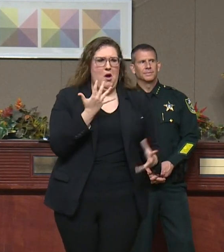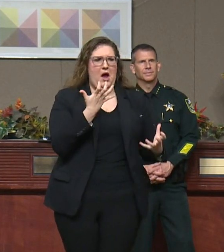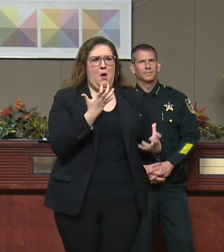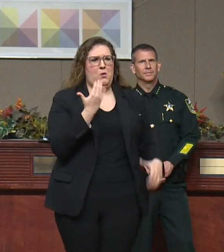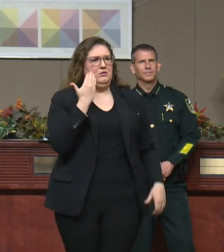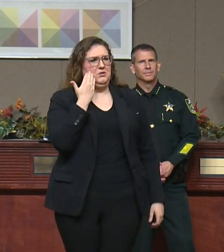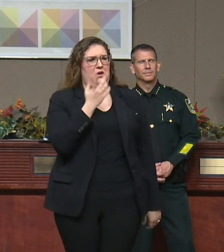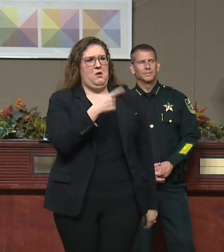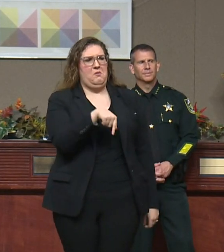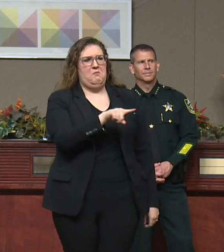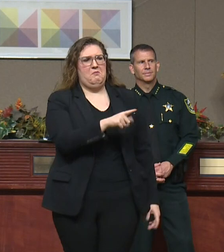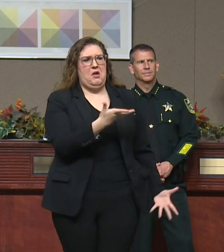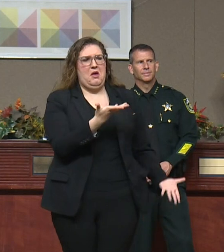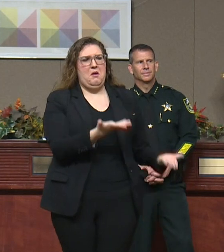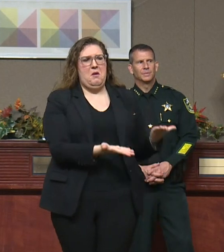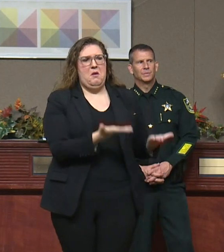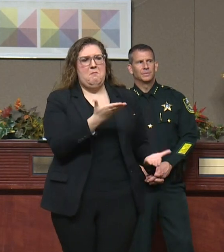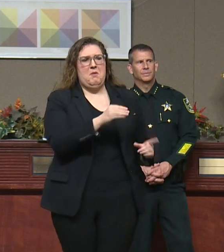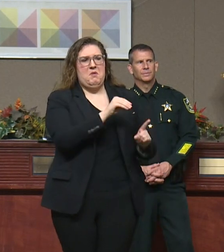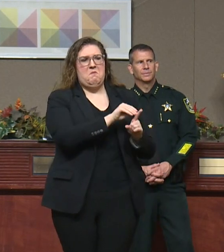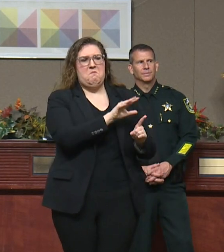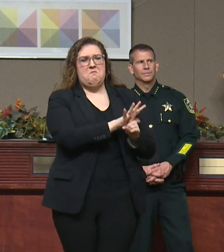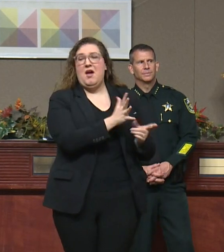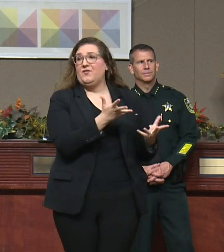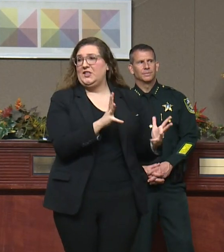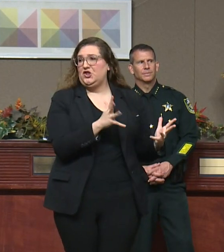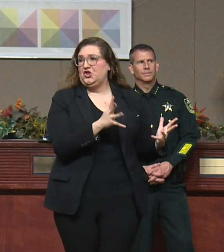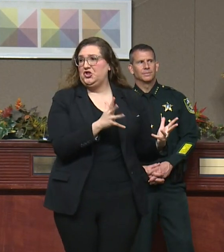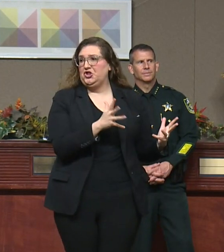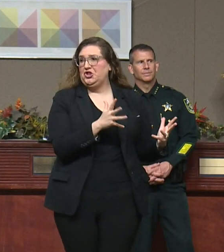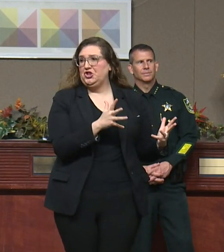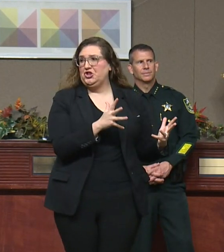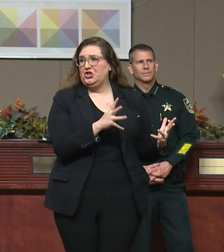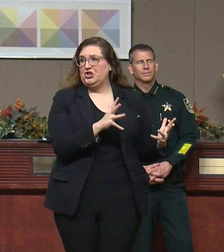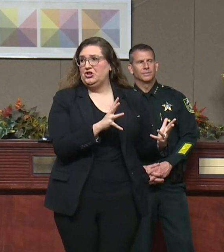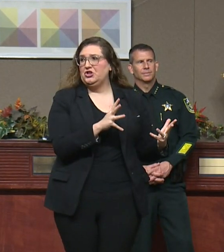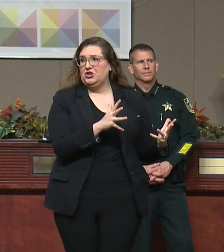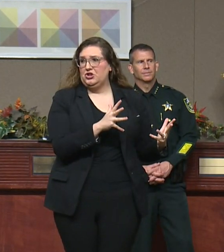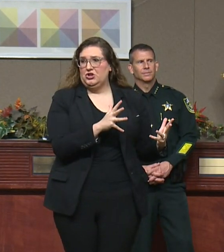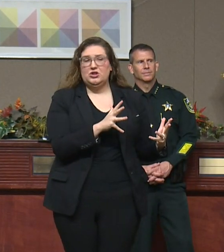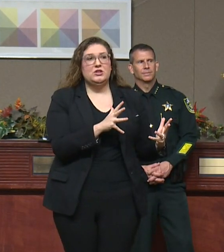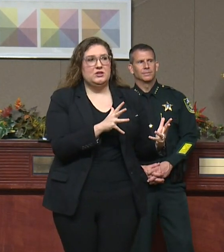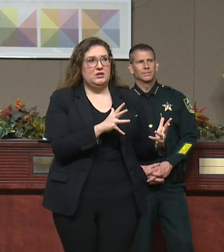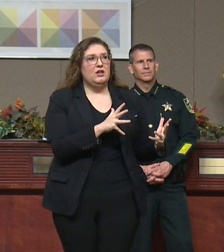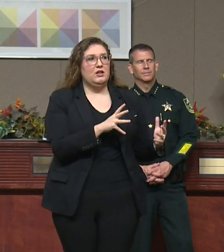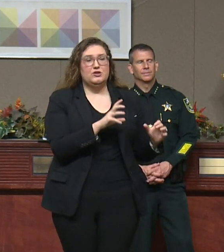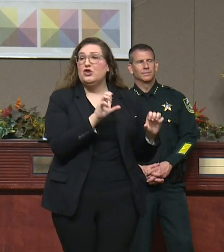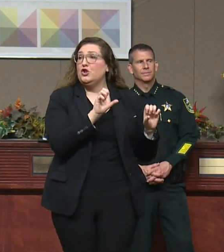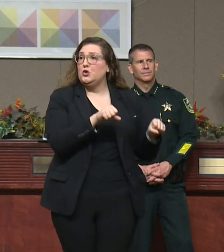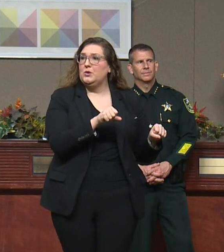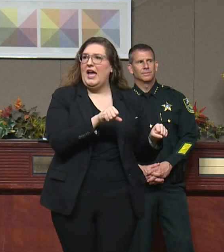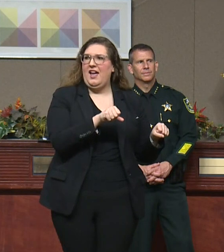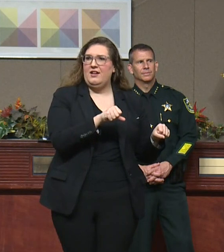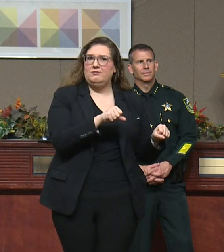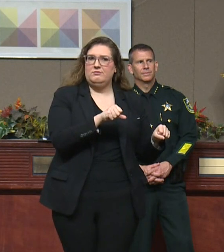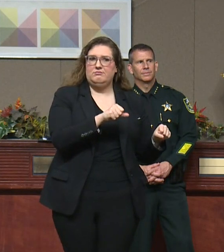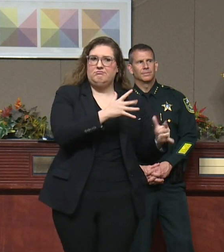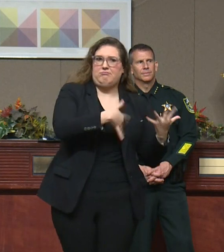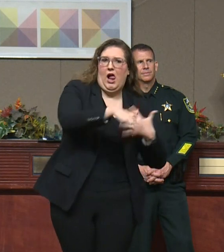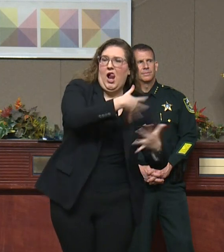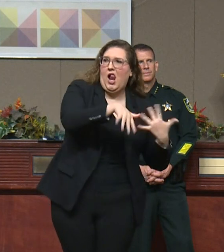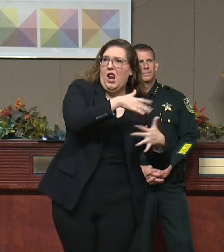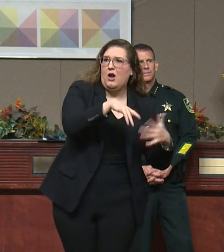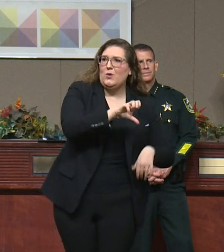already being exposed so that you know who can really get close to other patients. That's a